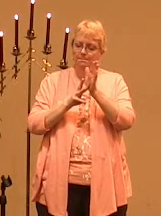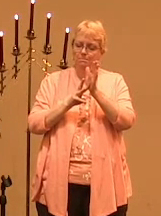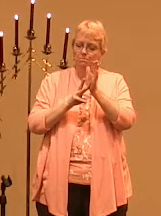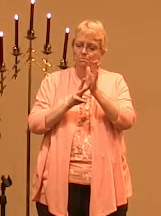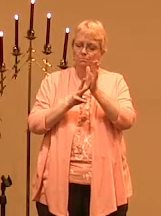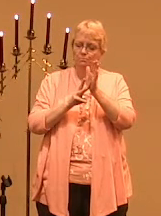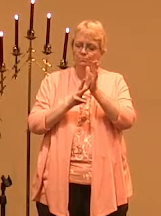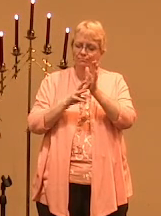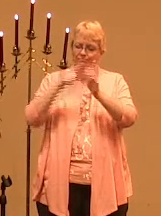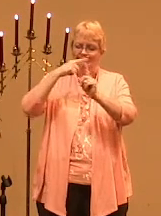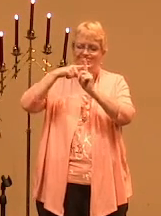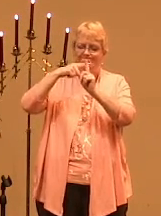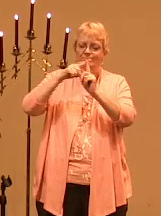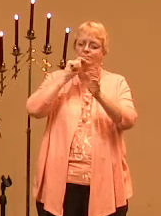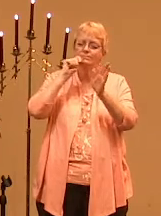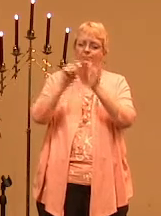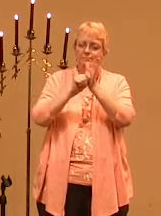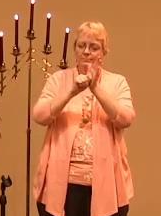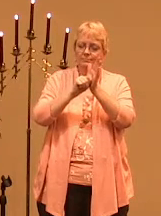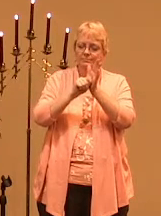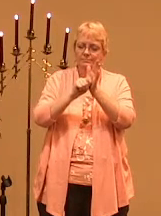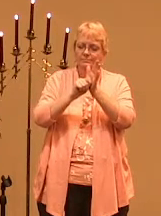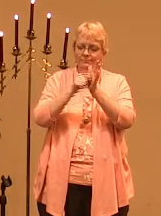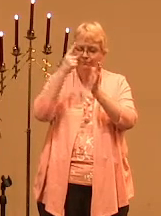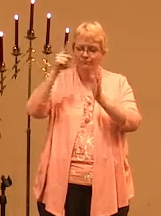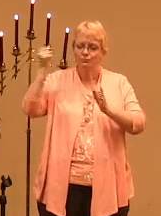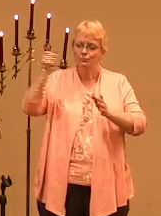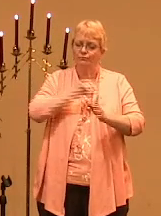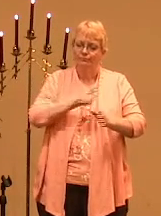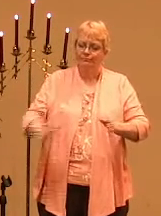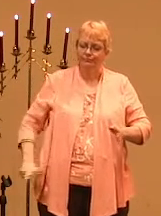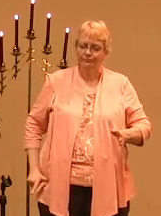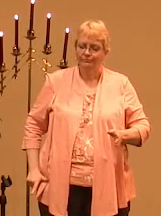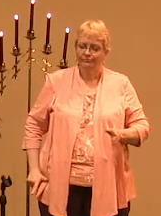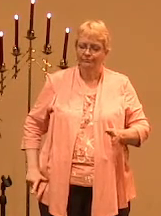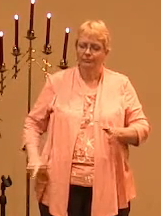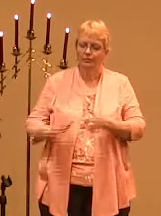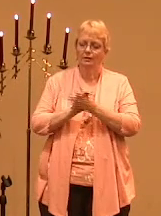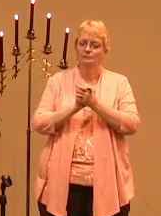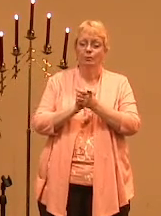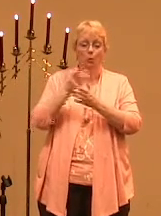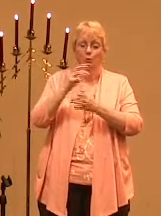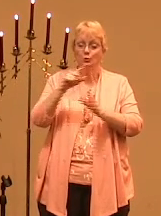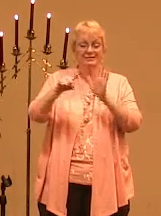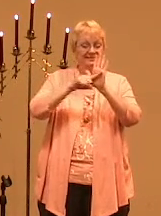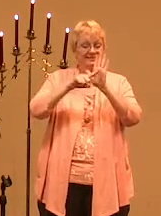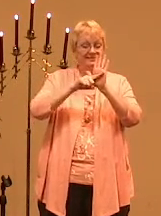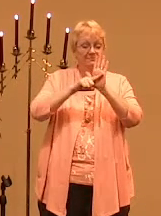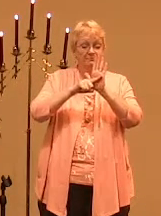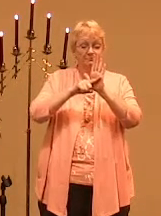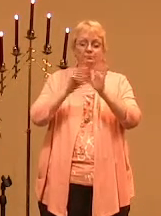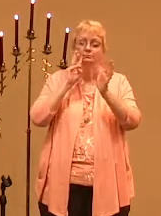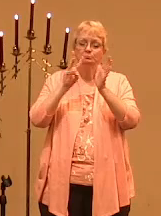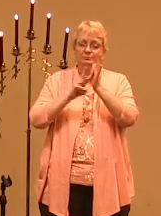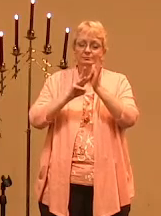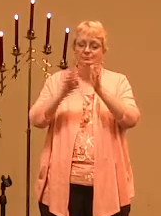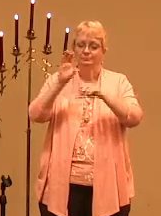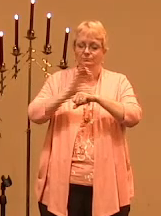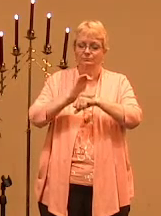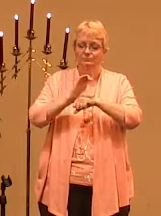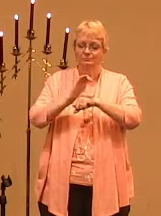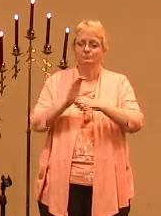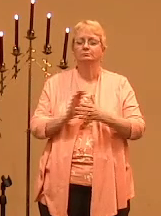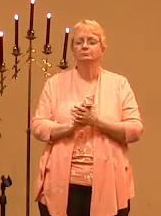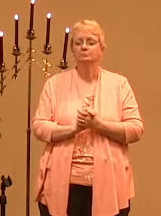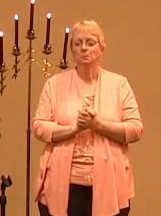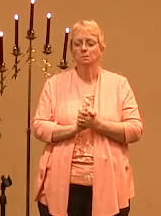being a positive testimony of the gospel, or either we are a negative witness of the church, Don't let us be a negative